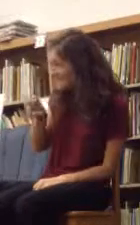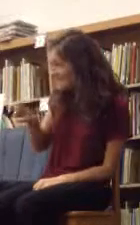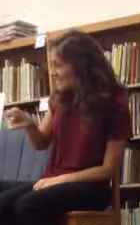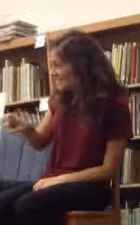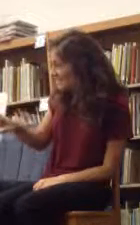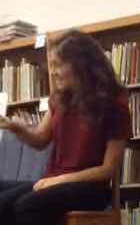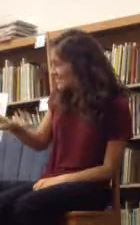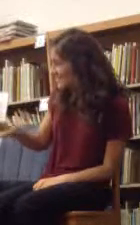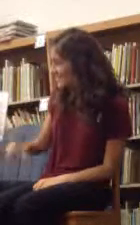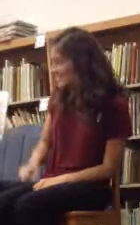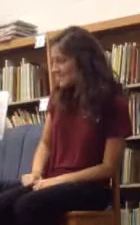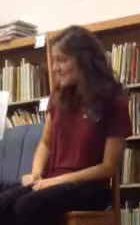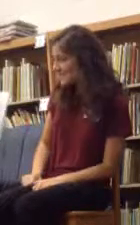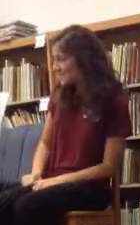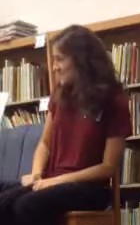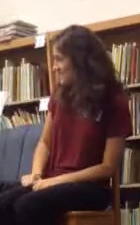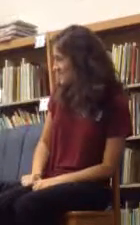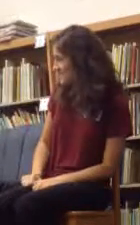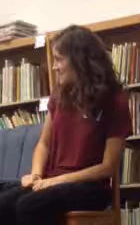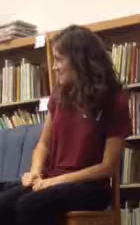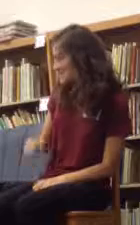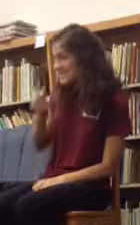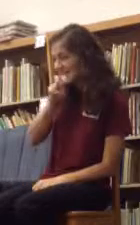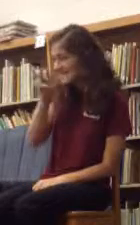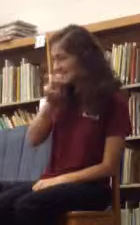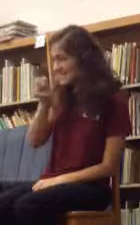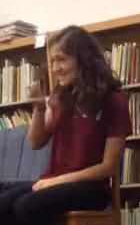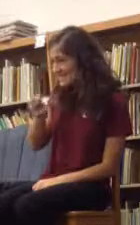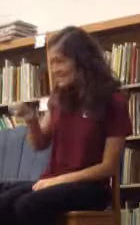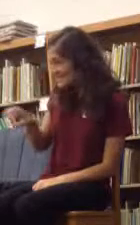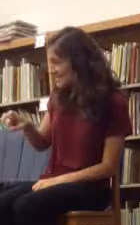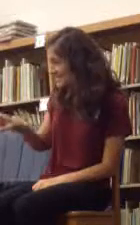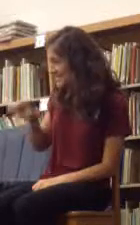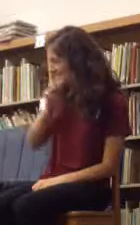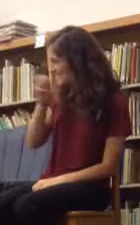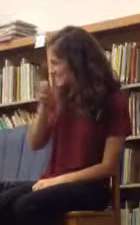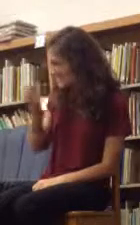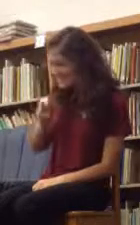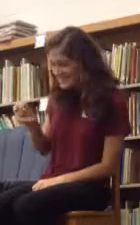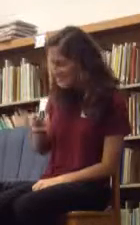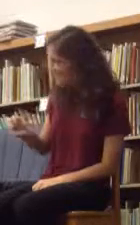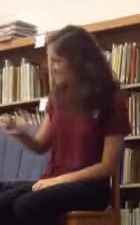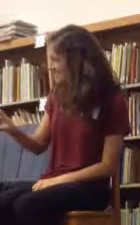Hiss! Said Triangle. Hiss! Hiss! Hiss!